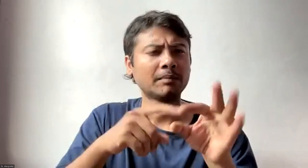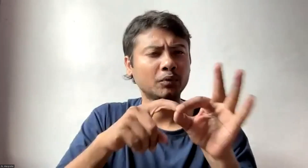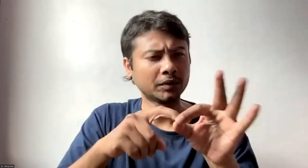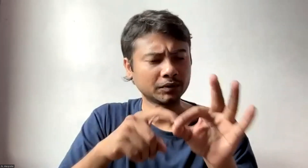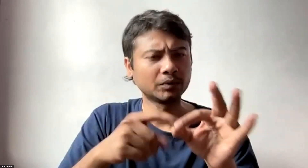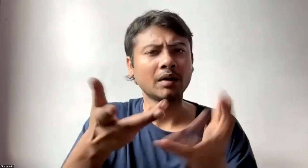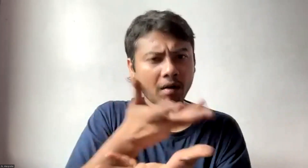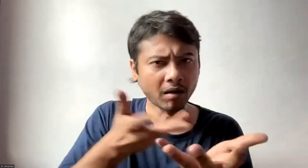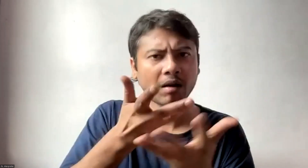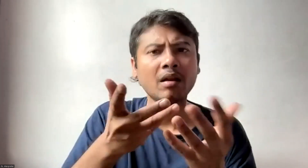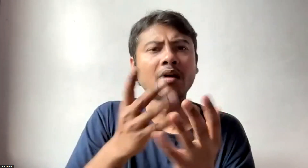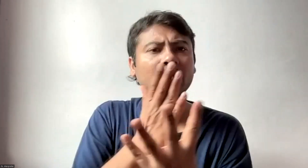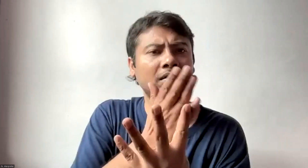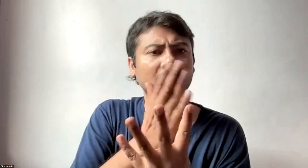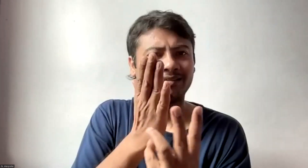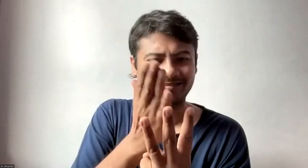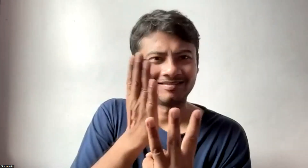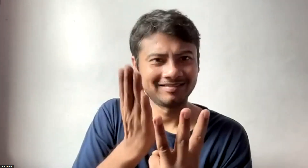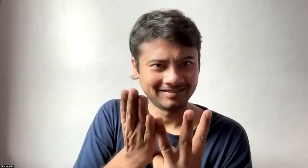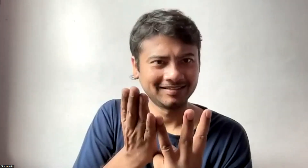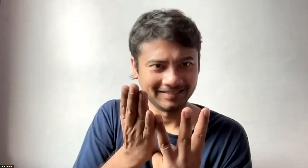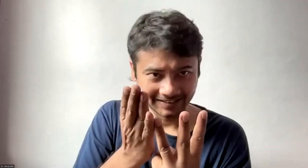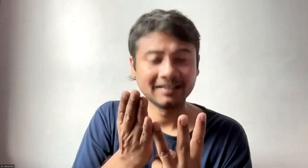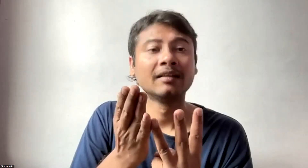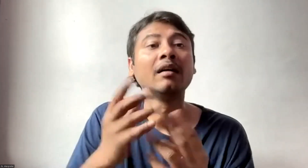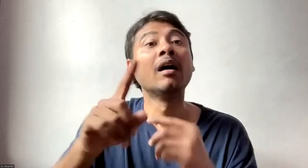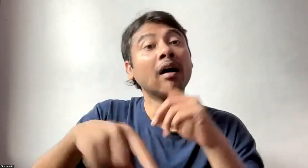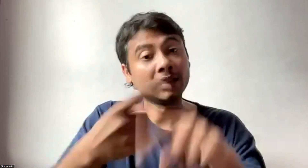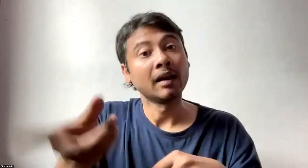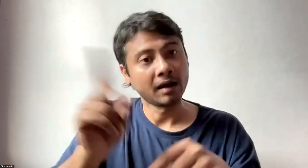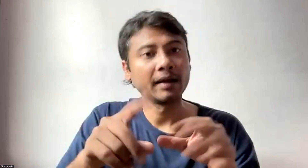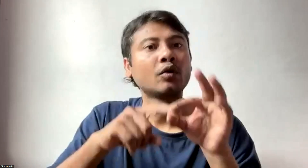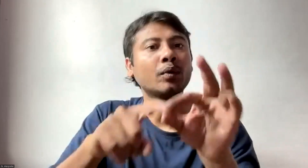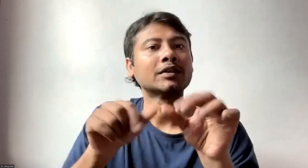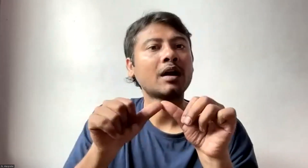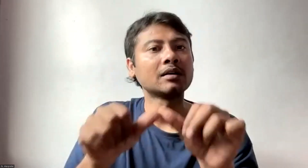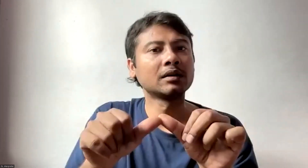next Bhakti Viksha week 15 from next week onwards.